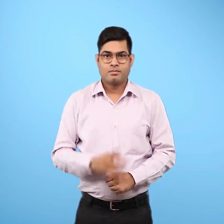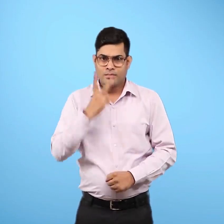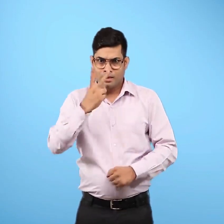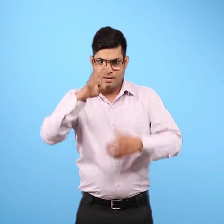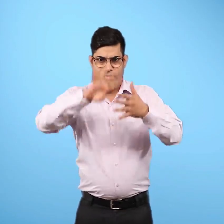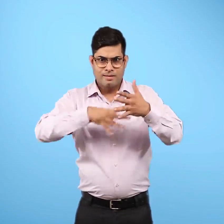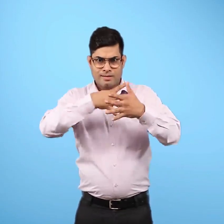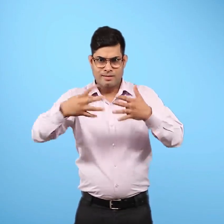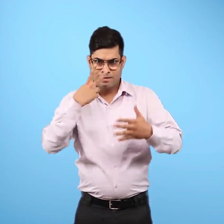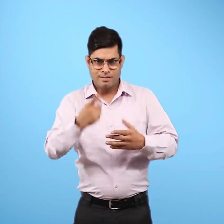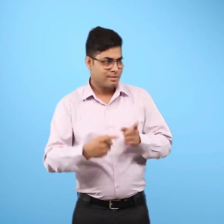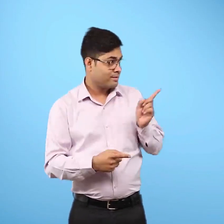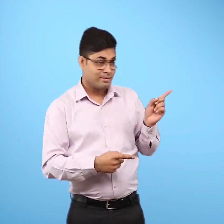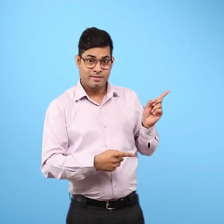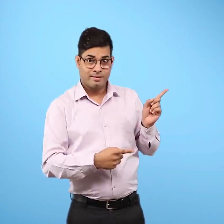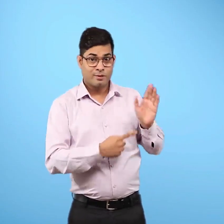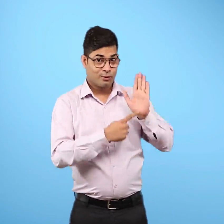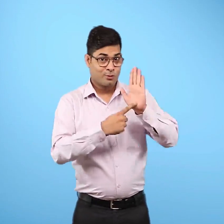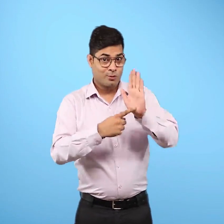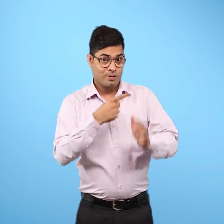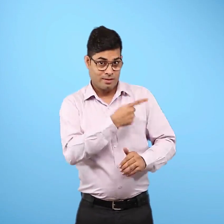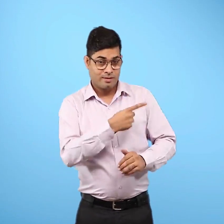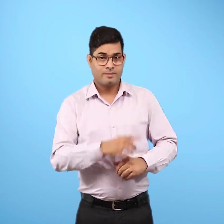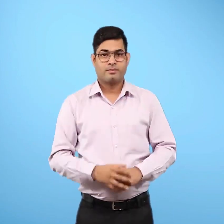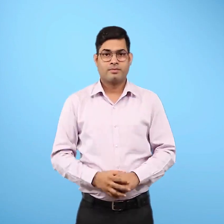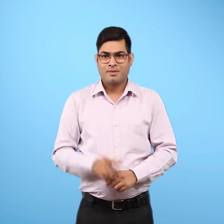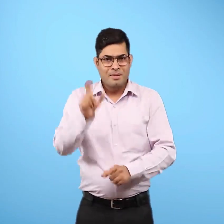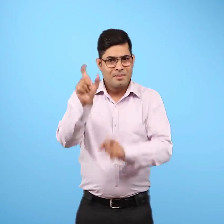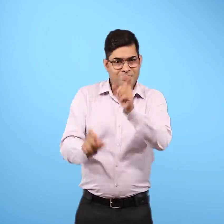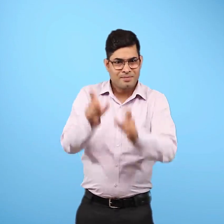This chart shows how much salary each person gets in a day.